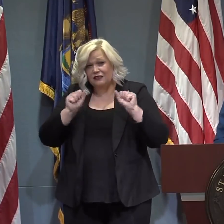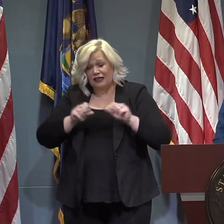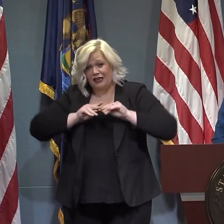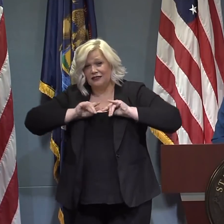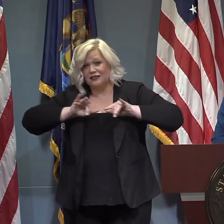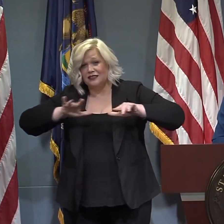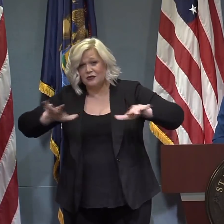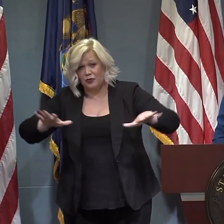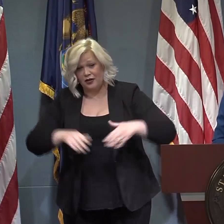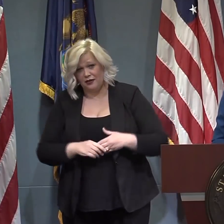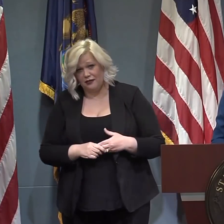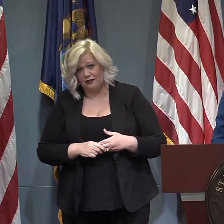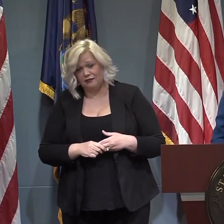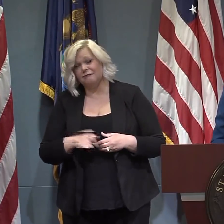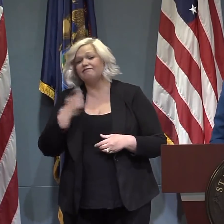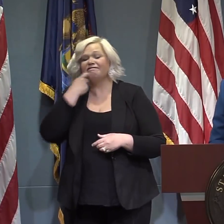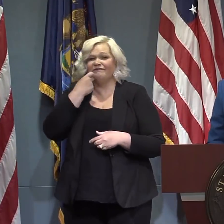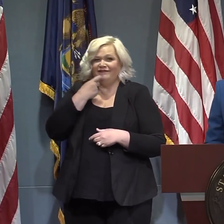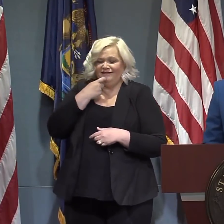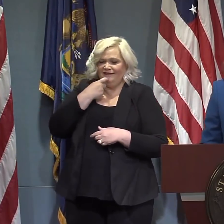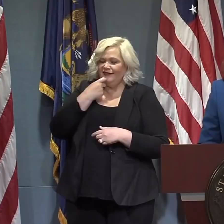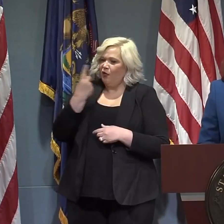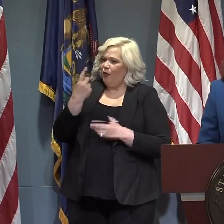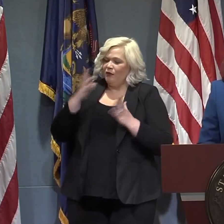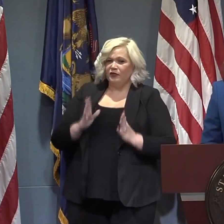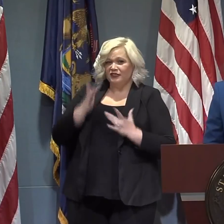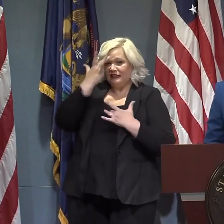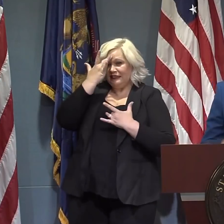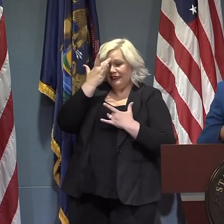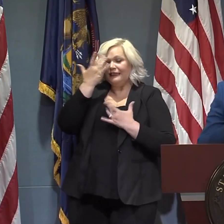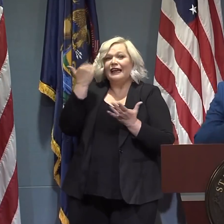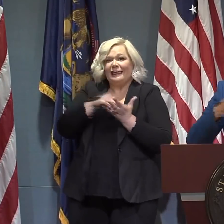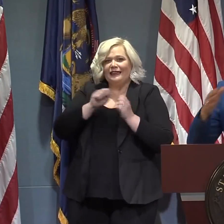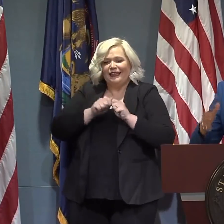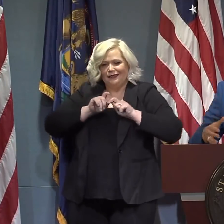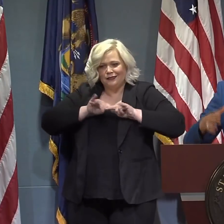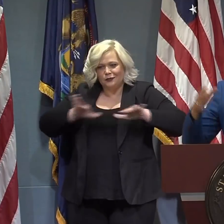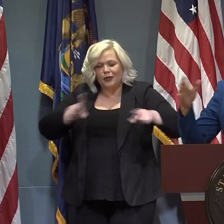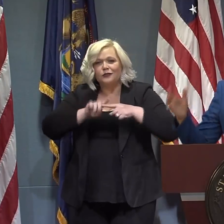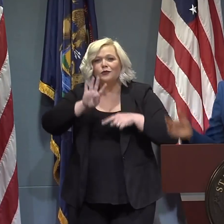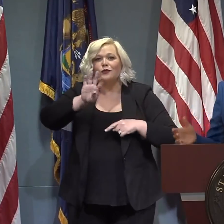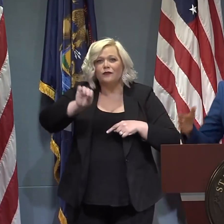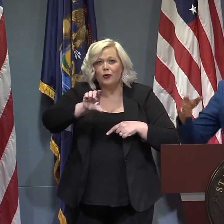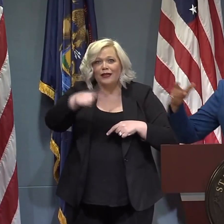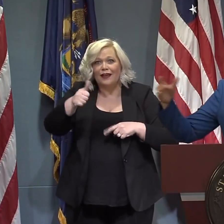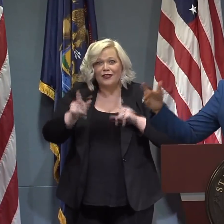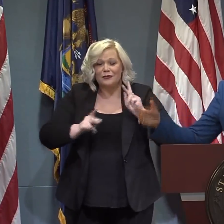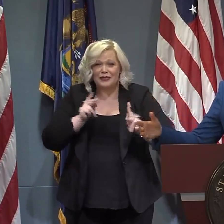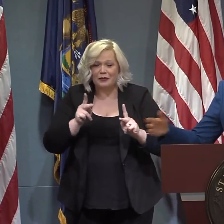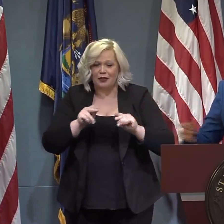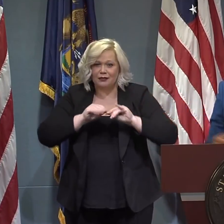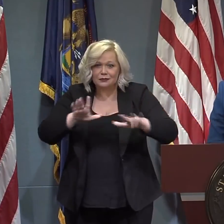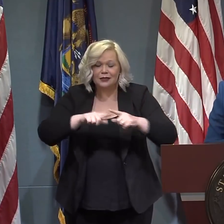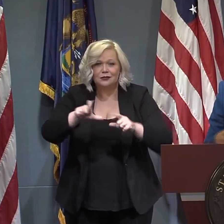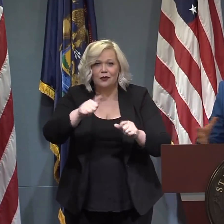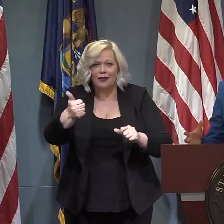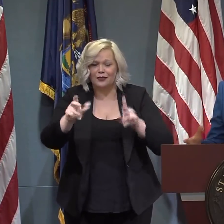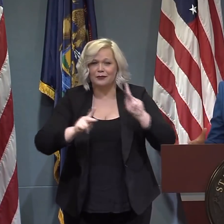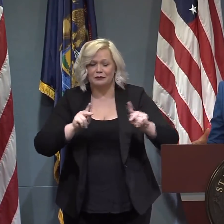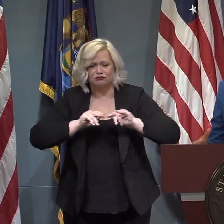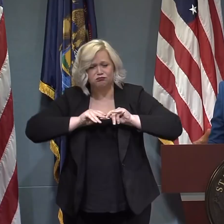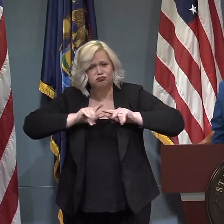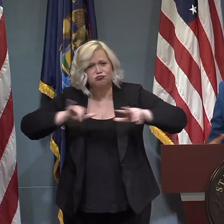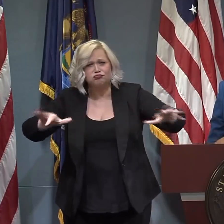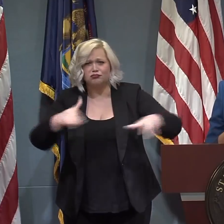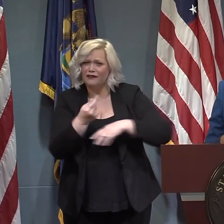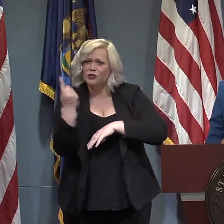Like I said minutes ago, just one person carrying COVID-19 can infect tens and thousands in a matter